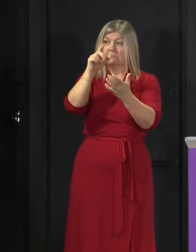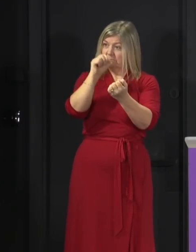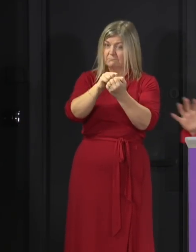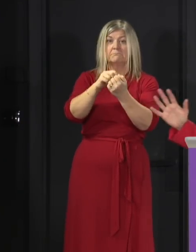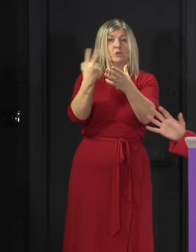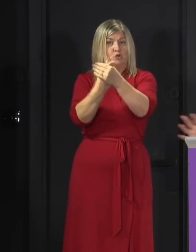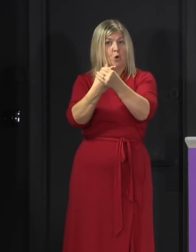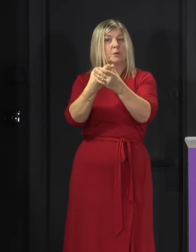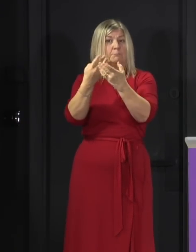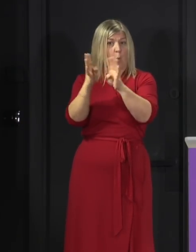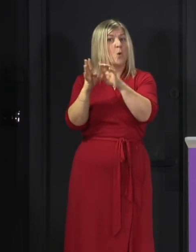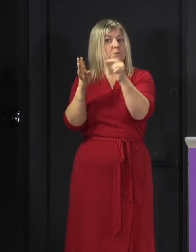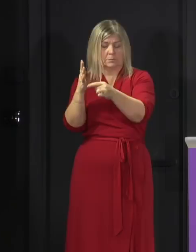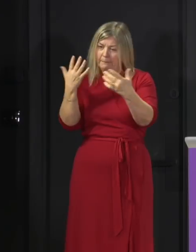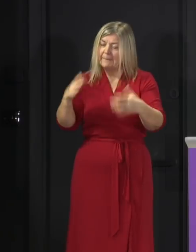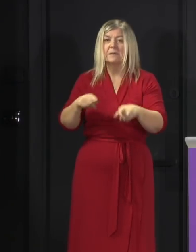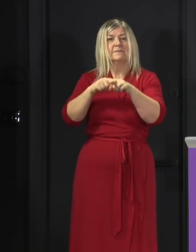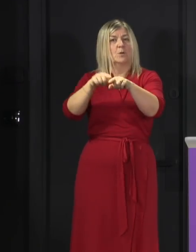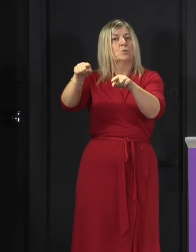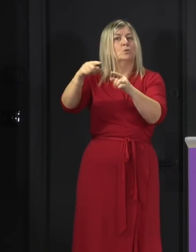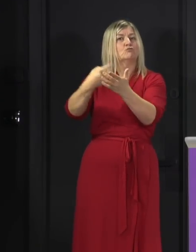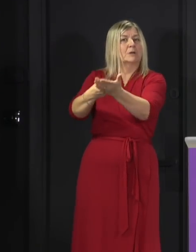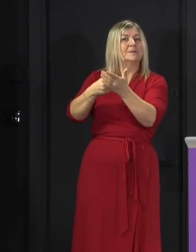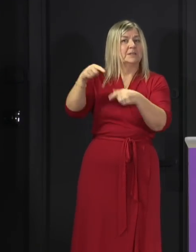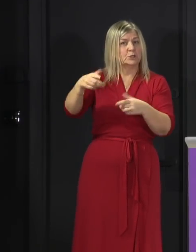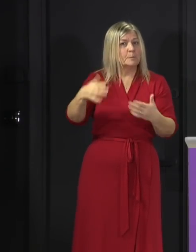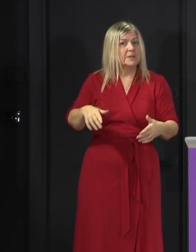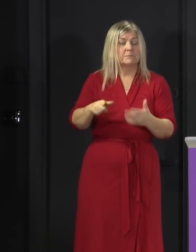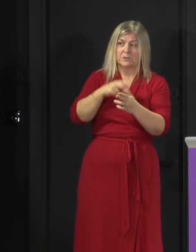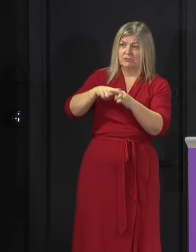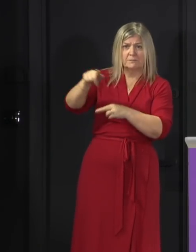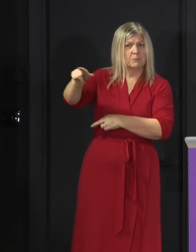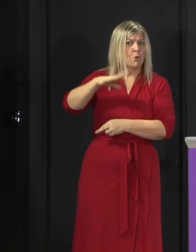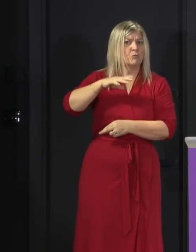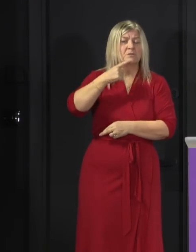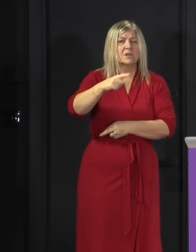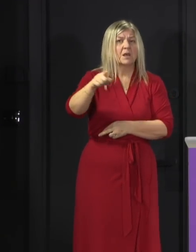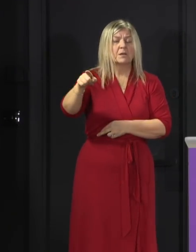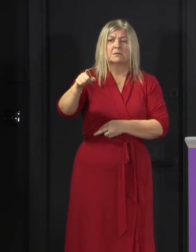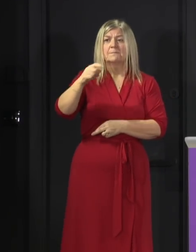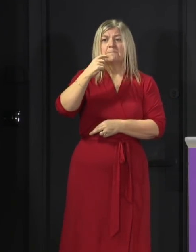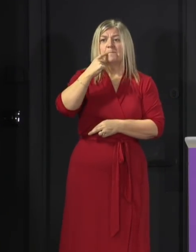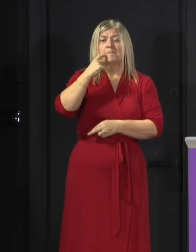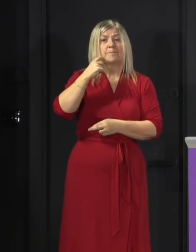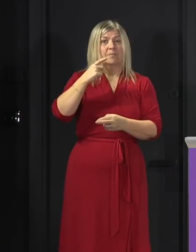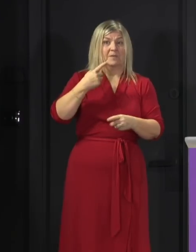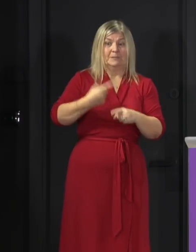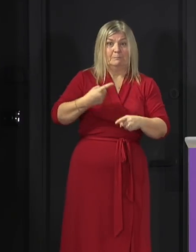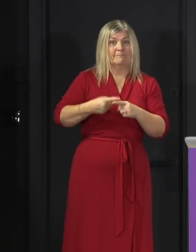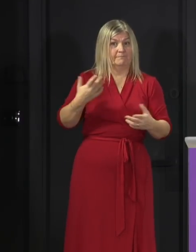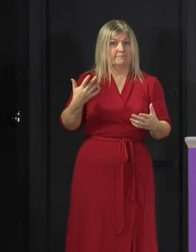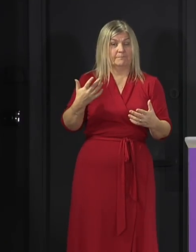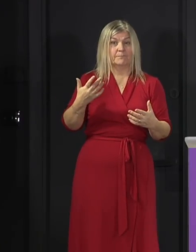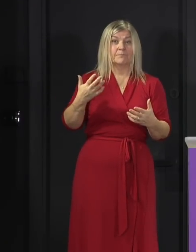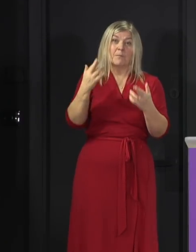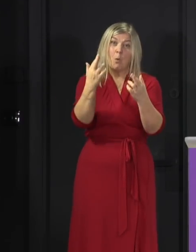much as possible, but as the Health Secretary has set out, one of the limitations in terms of the speed at which we will be able to get